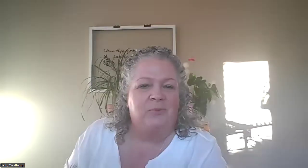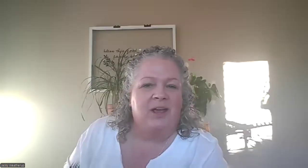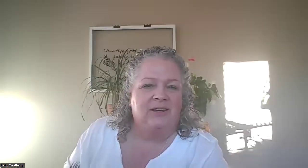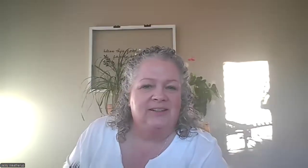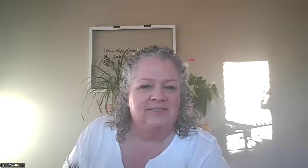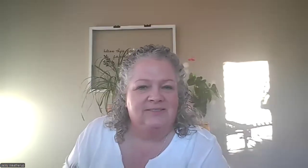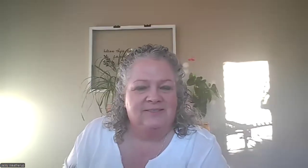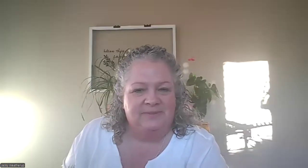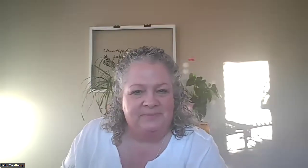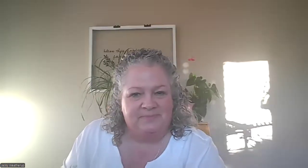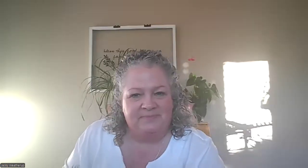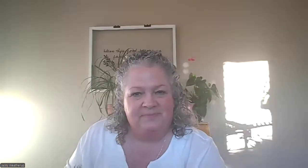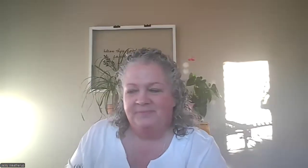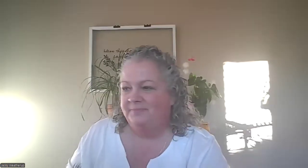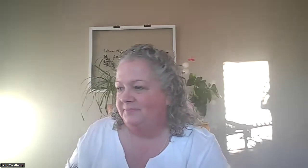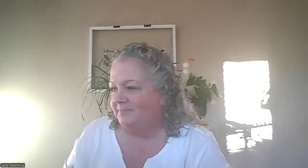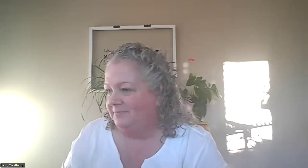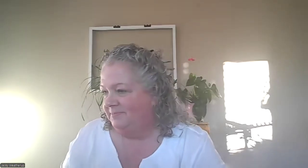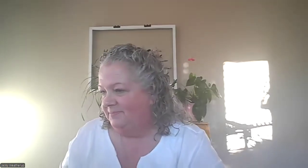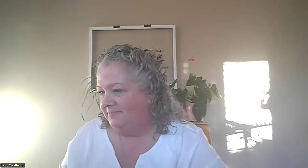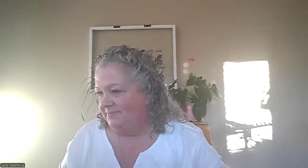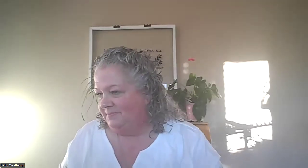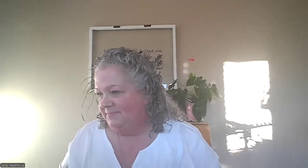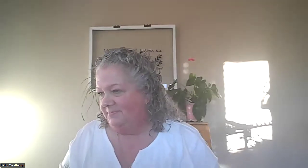and Ida Wilding.